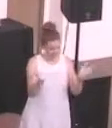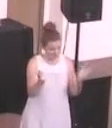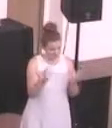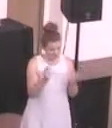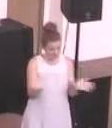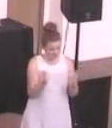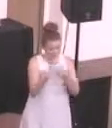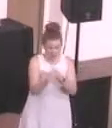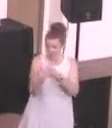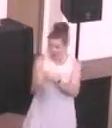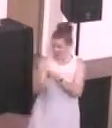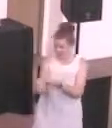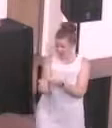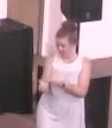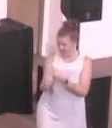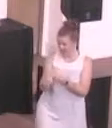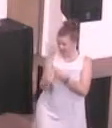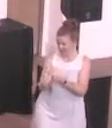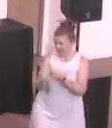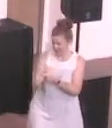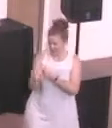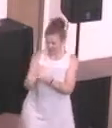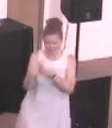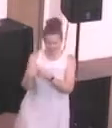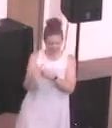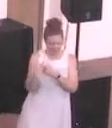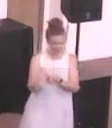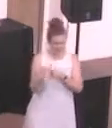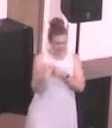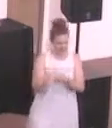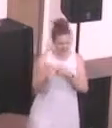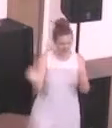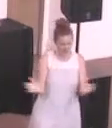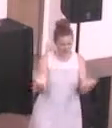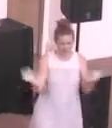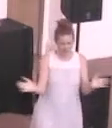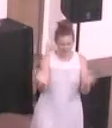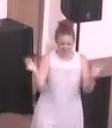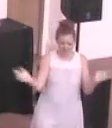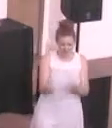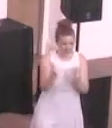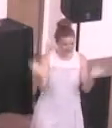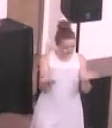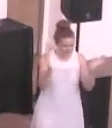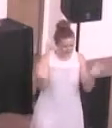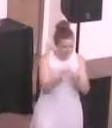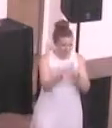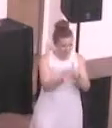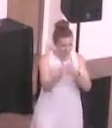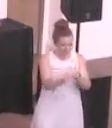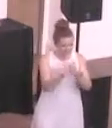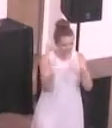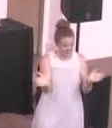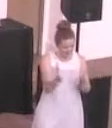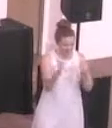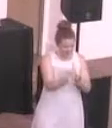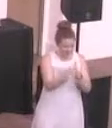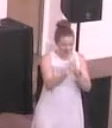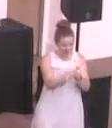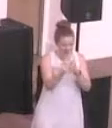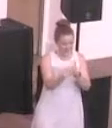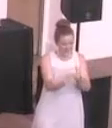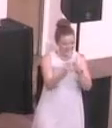me? Run, run, run, run, run, run, run, run, run, run, run, run, run, run,